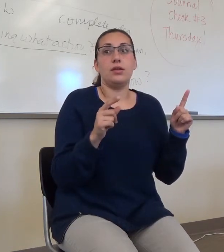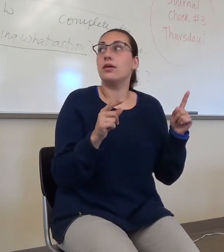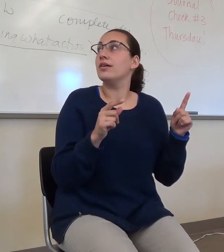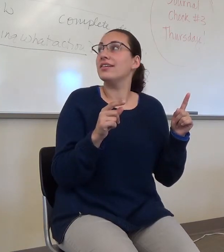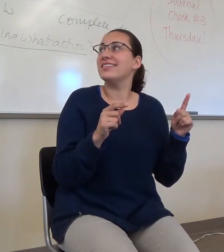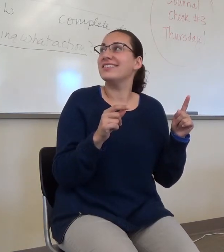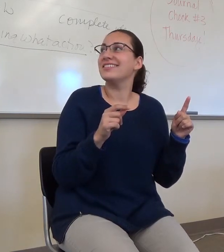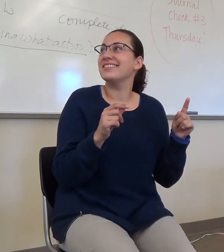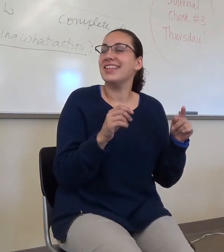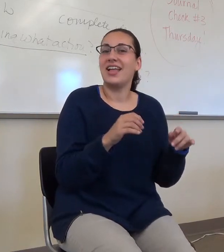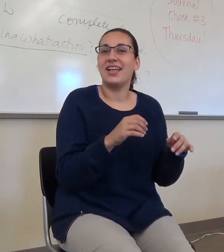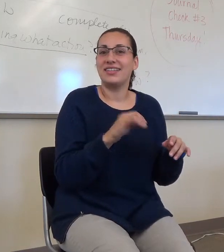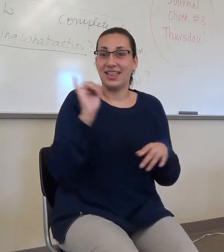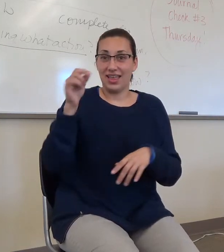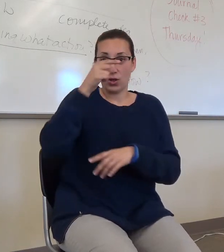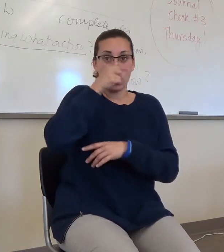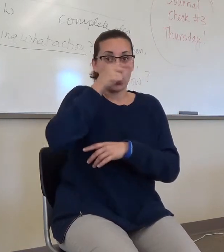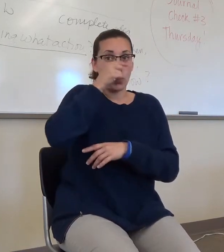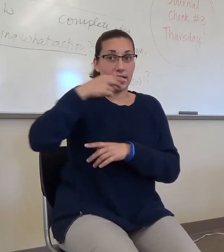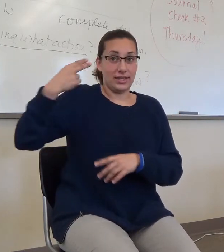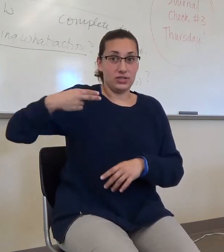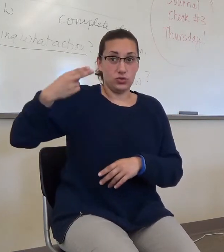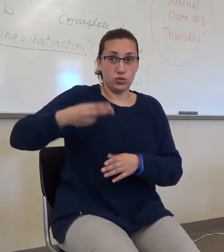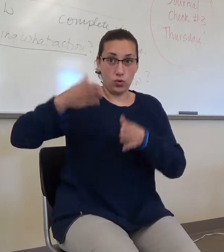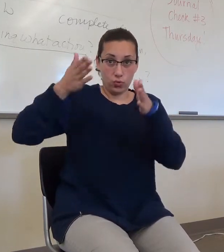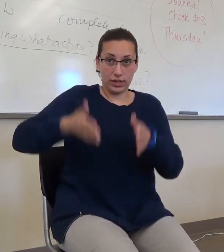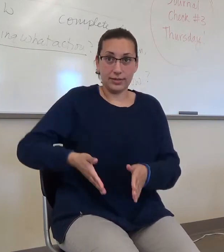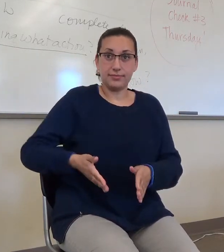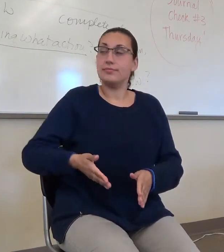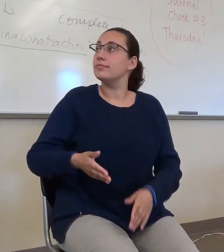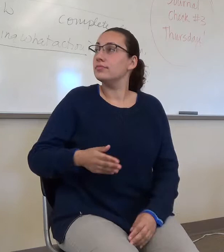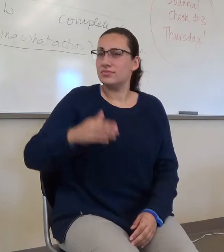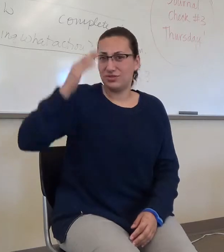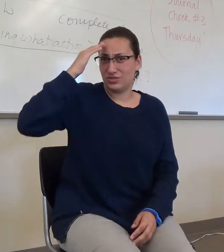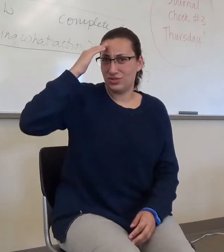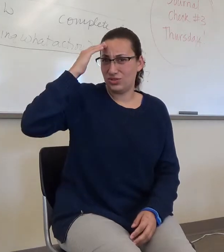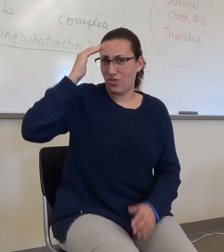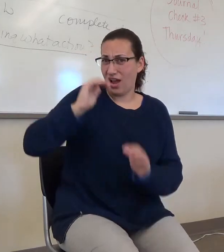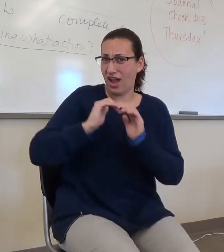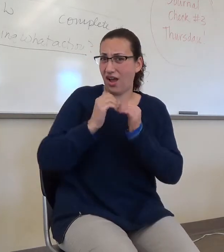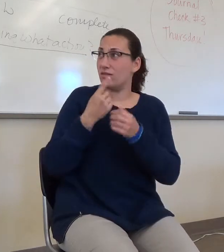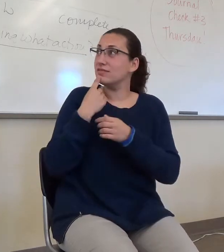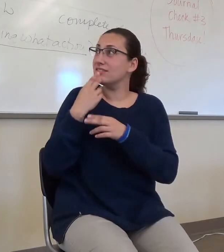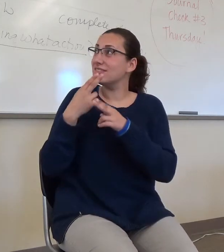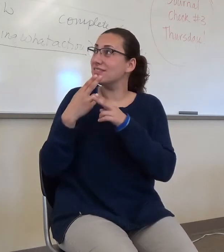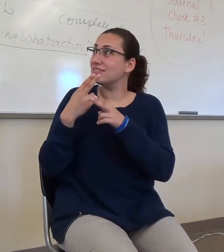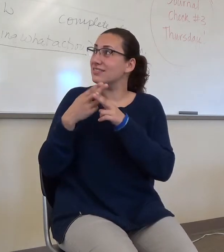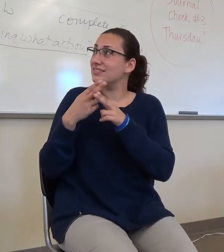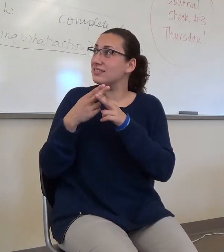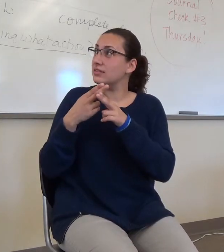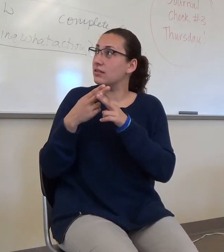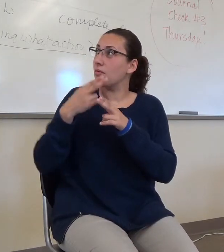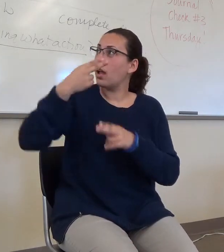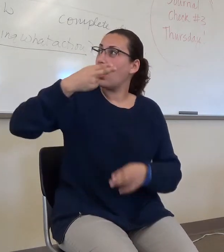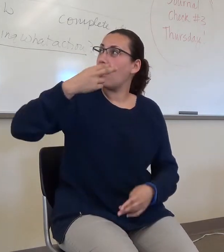ancient Greek historian, anybody know how to pronounce his name? It isn't what